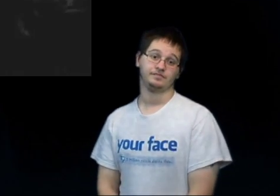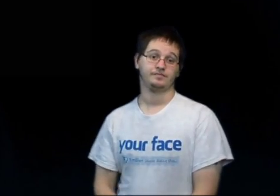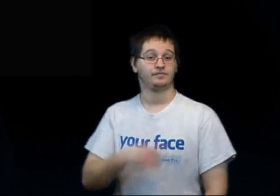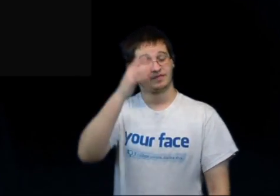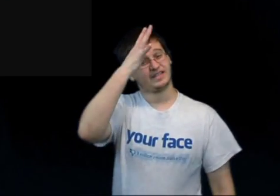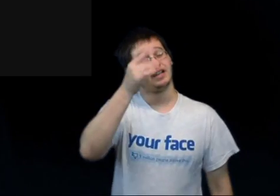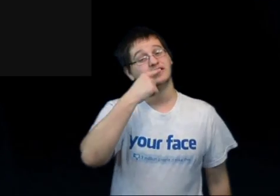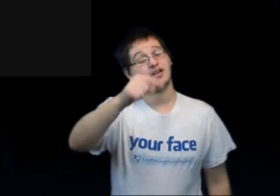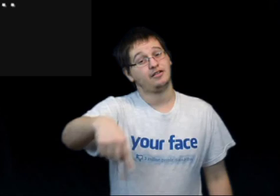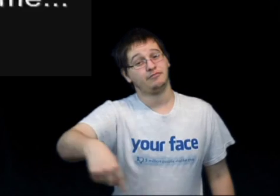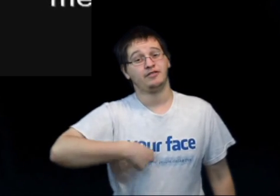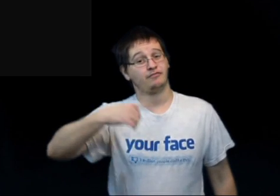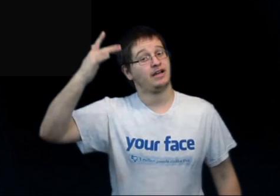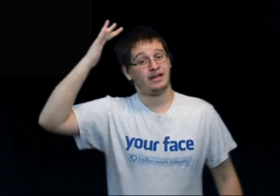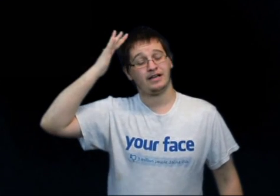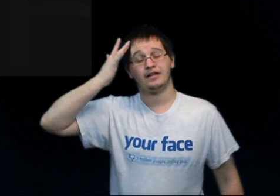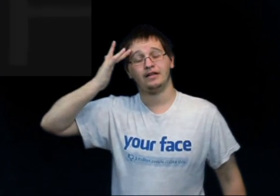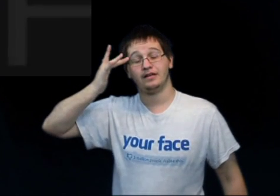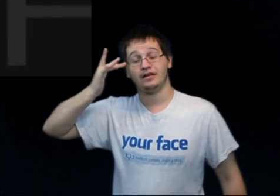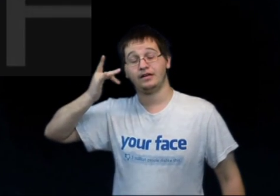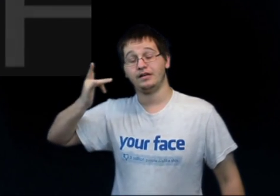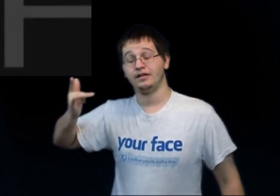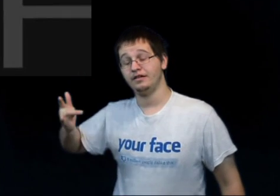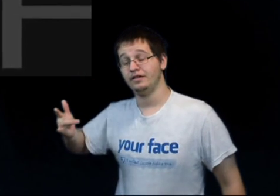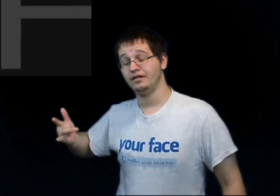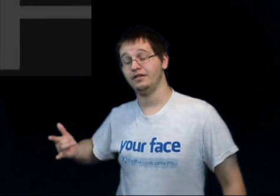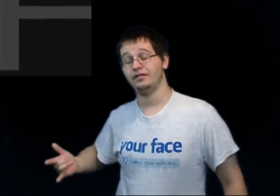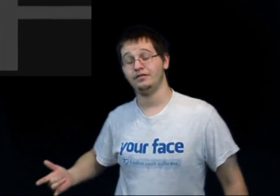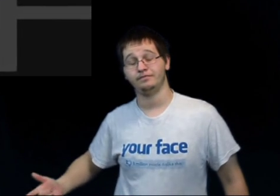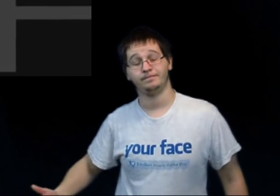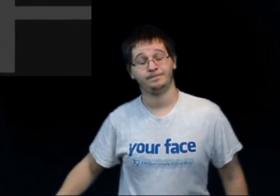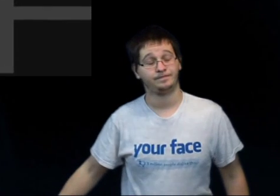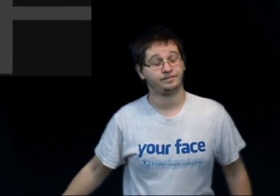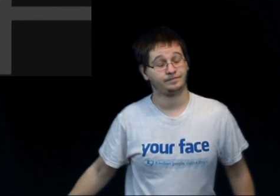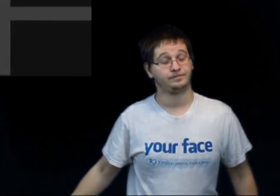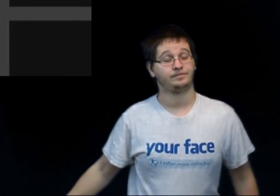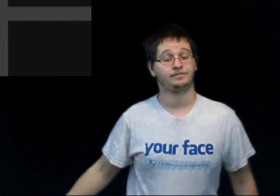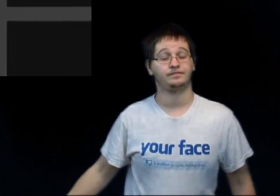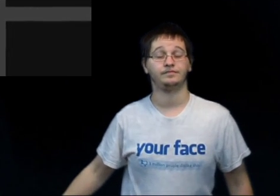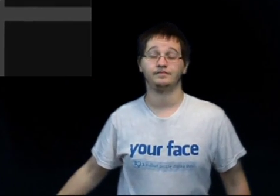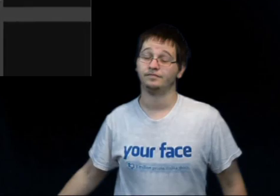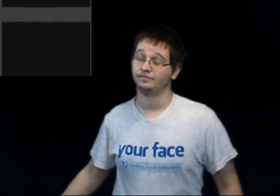Daddy Tell me why why